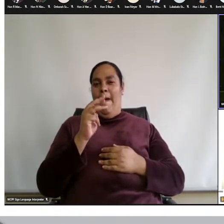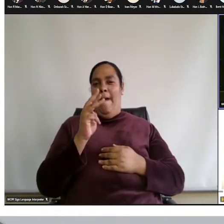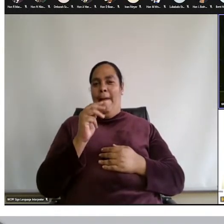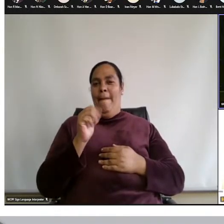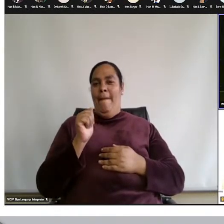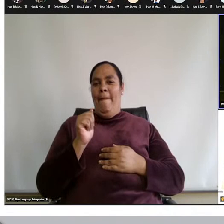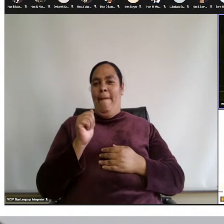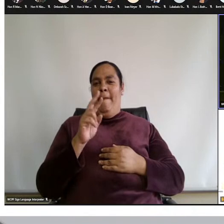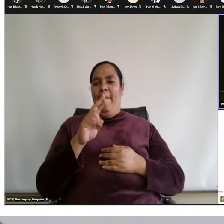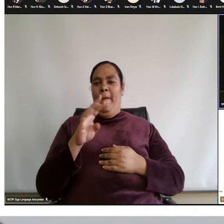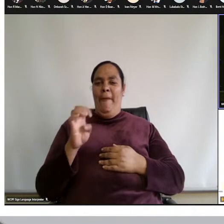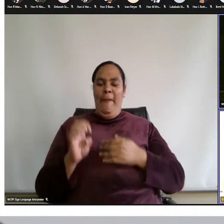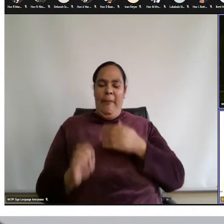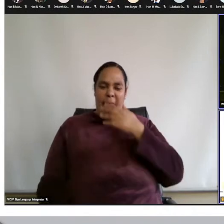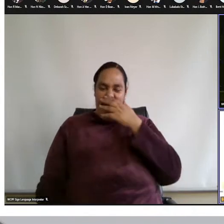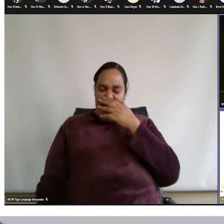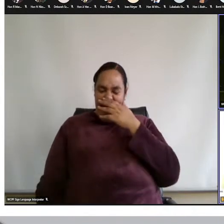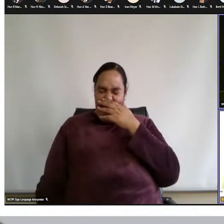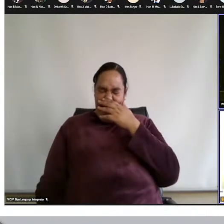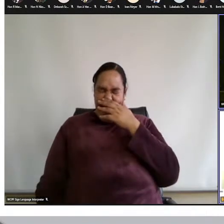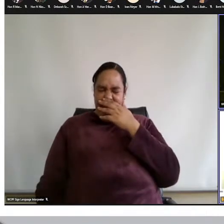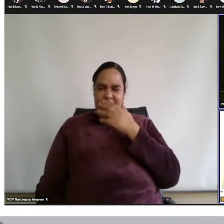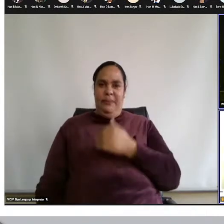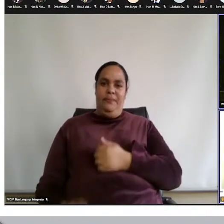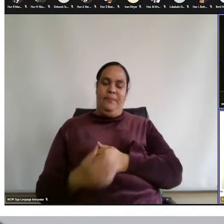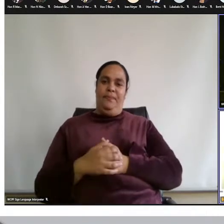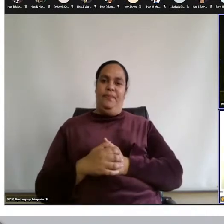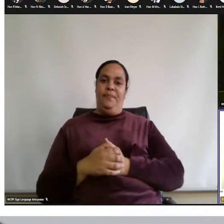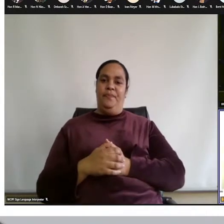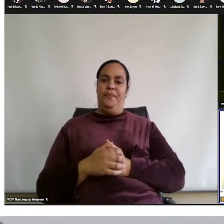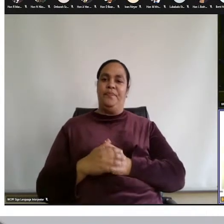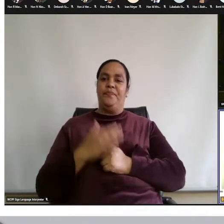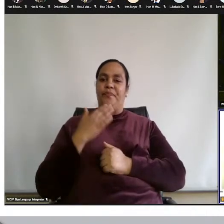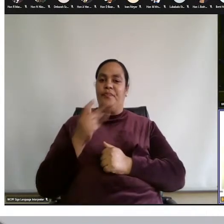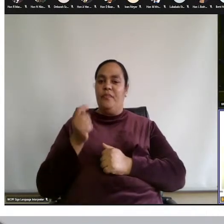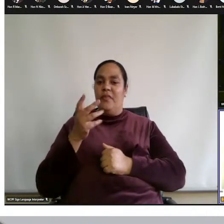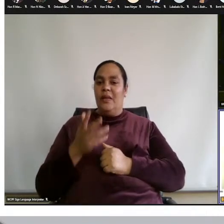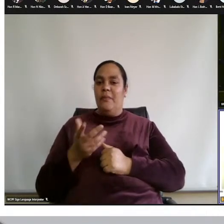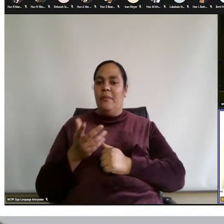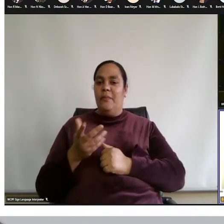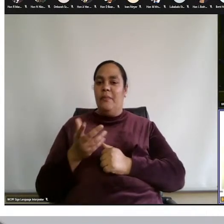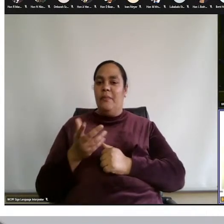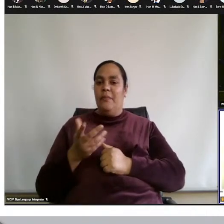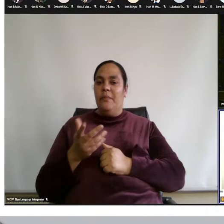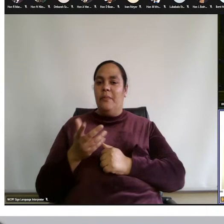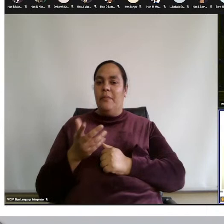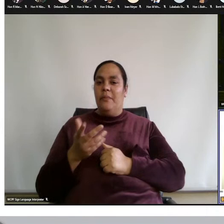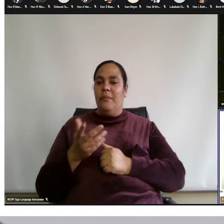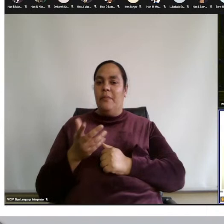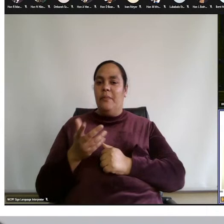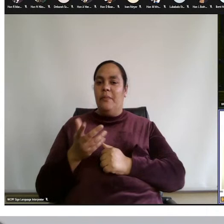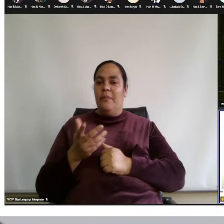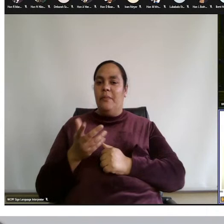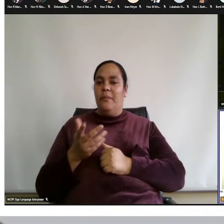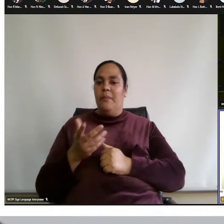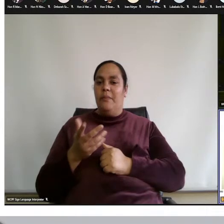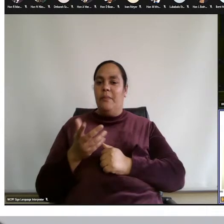Murray. Thank you, Speaker. Minister, something in what you said